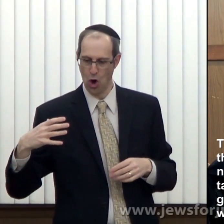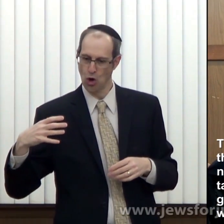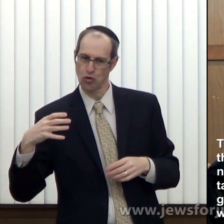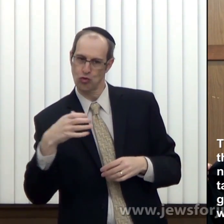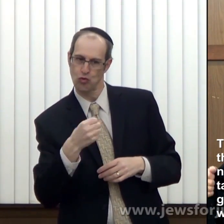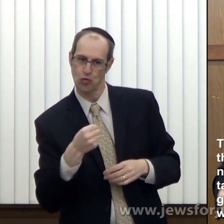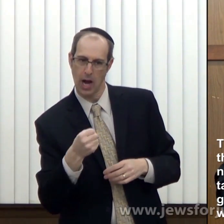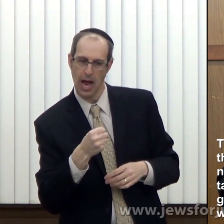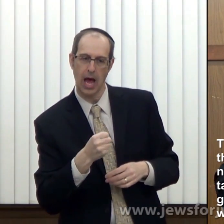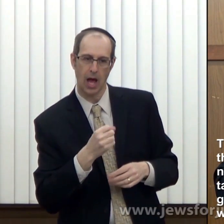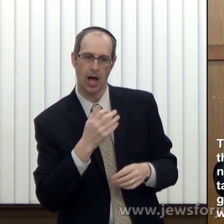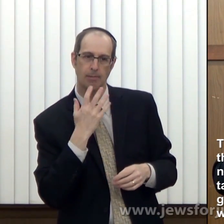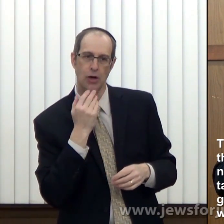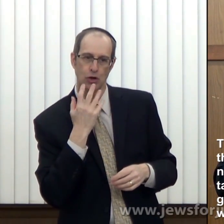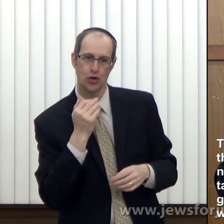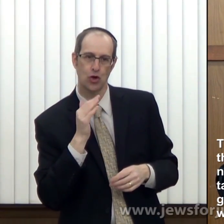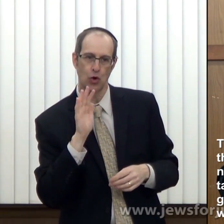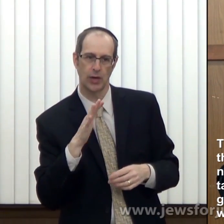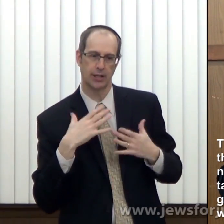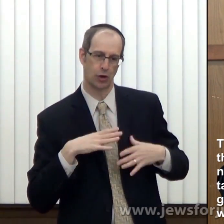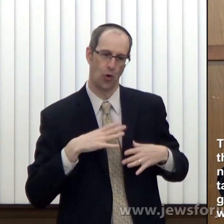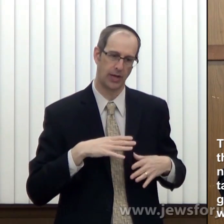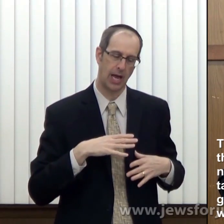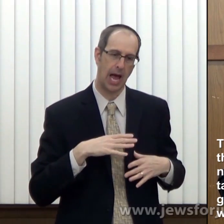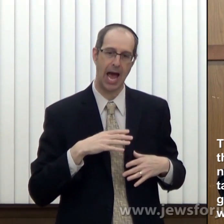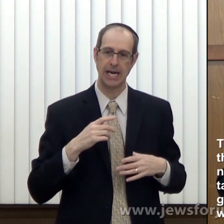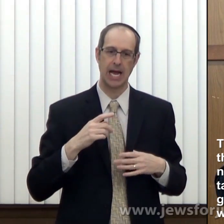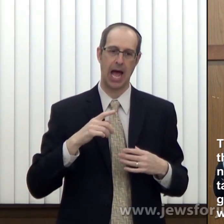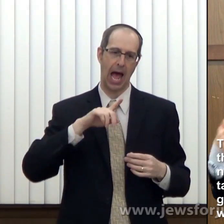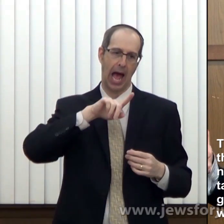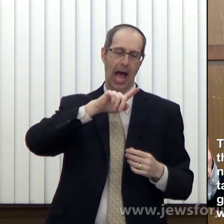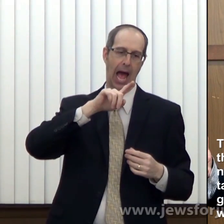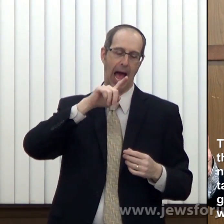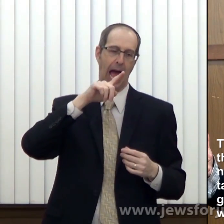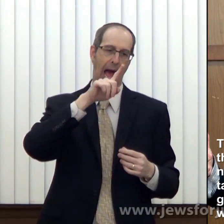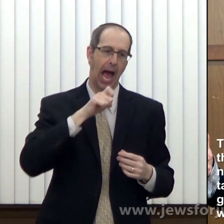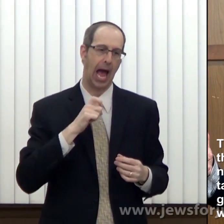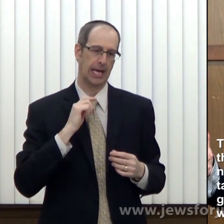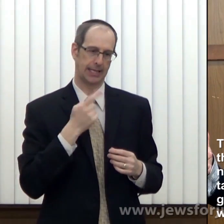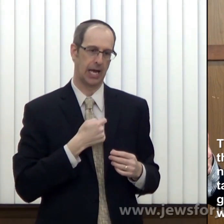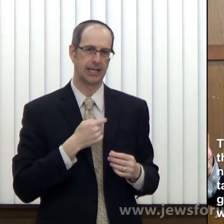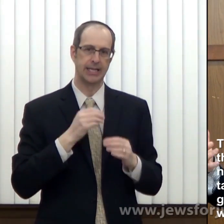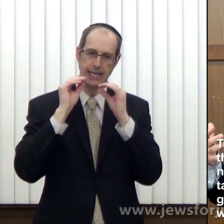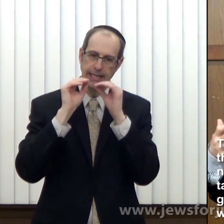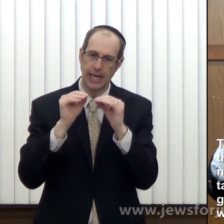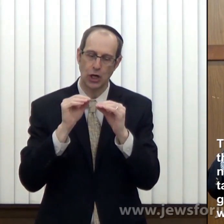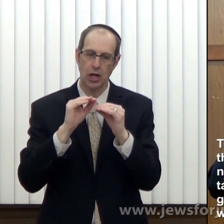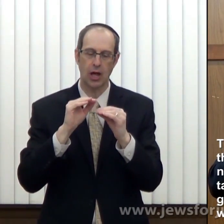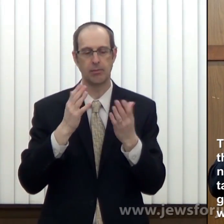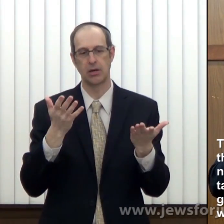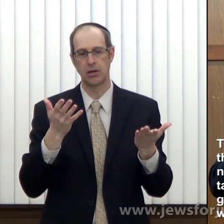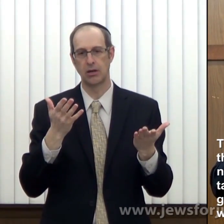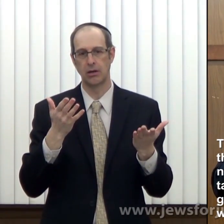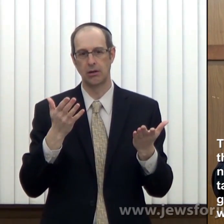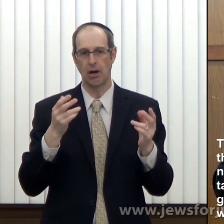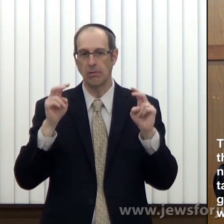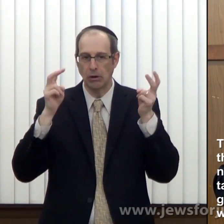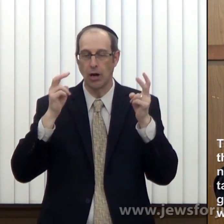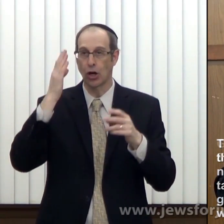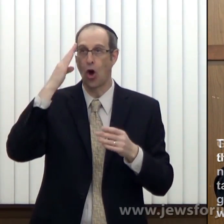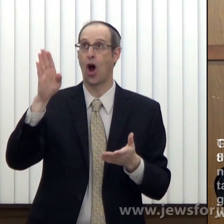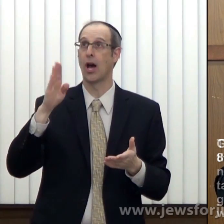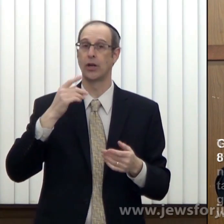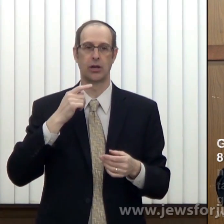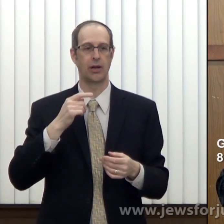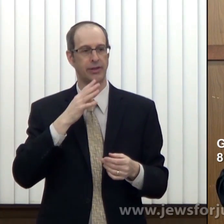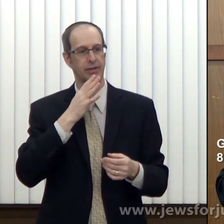Jew and ask us to teach them about God. They will say, "We have